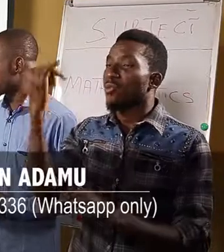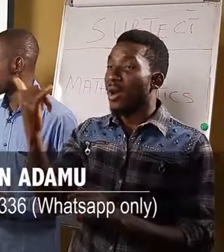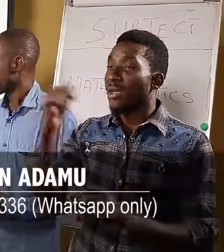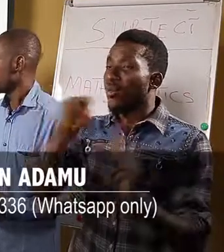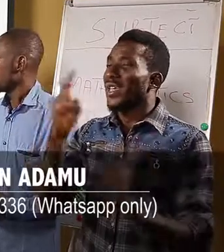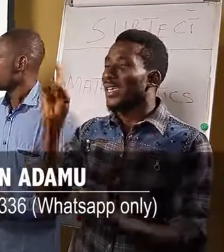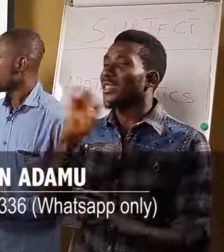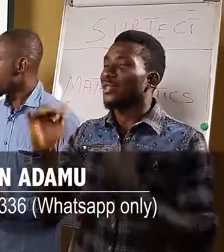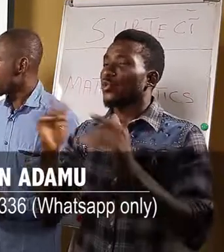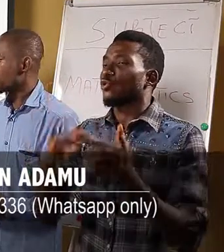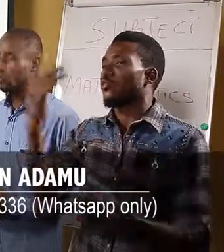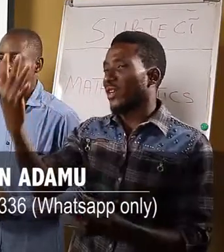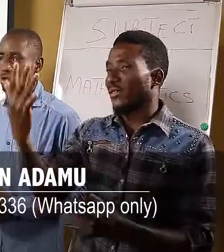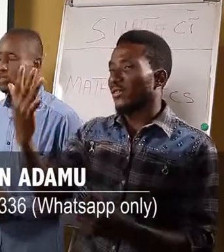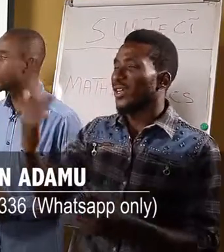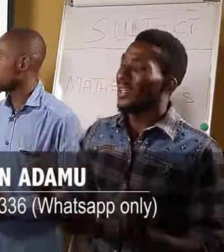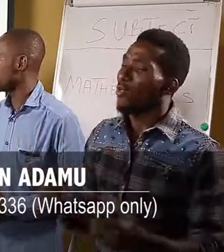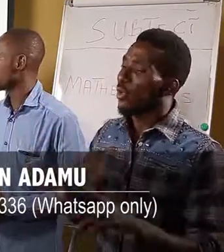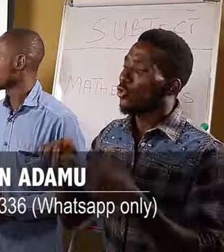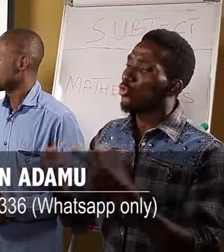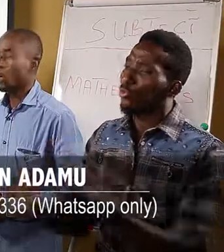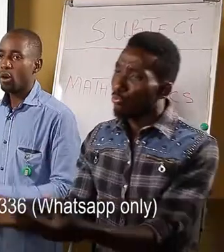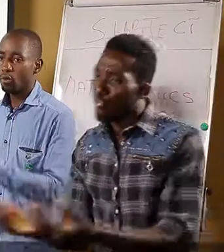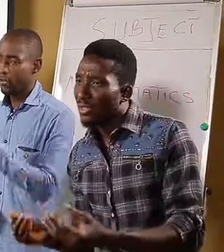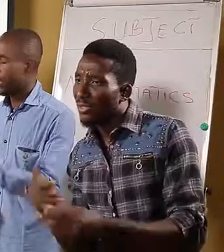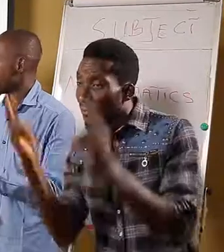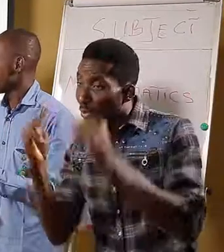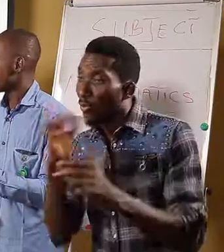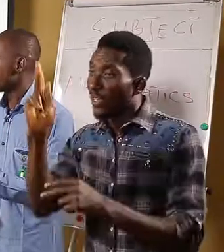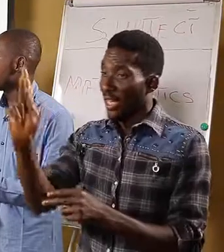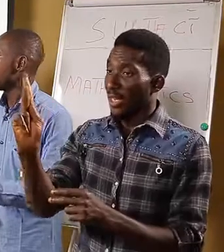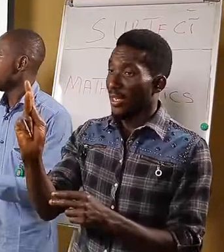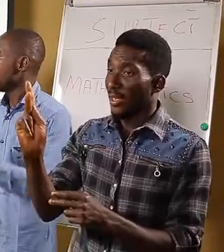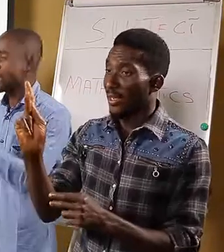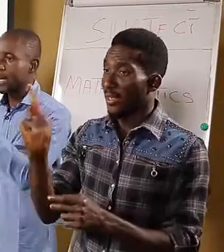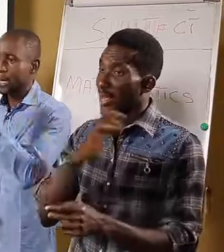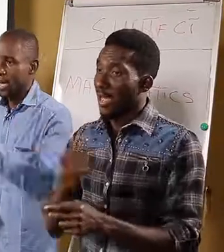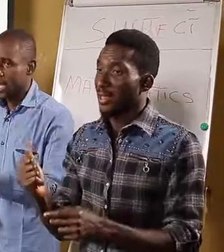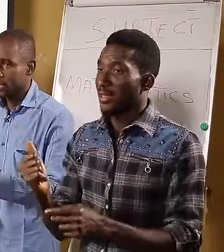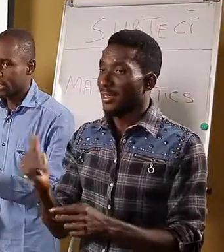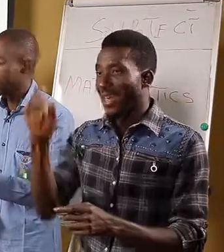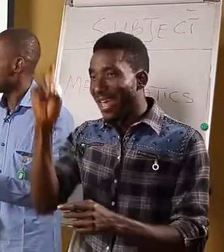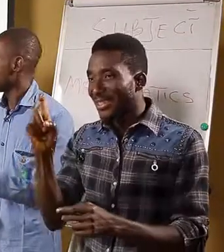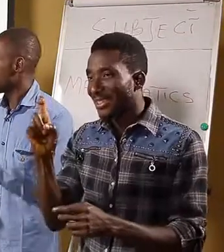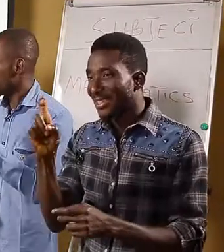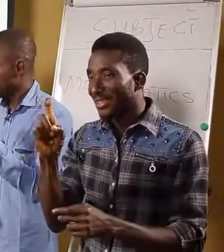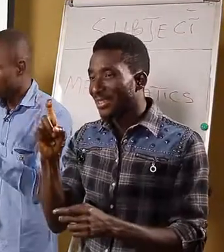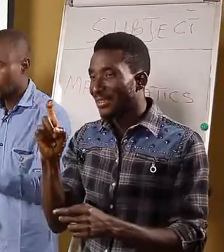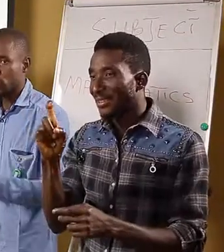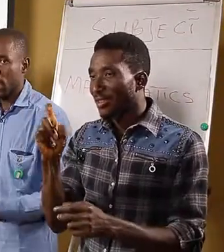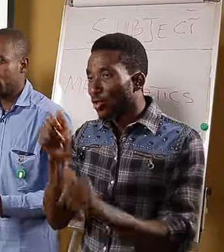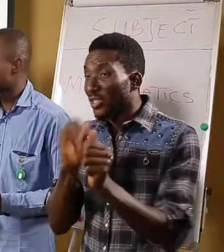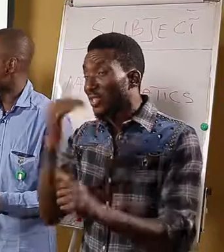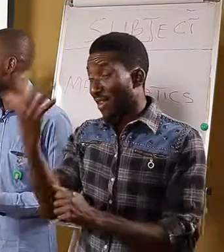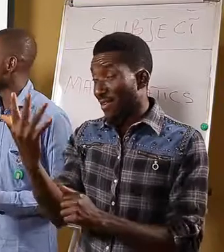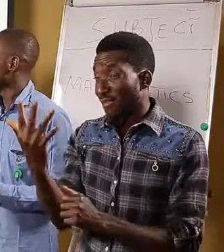to 5. So we are going to substitute the values of k and x, which